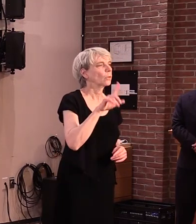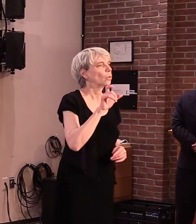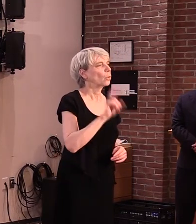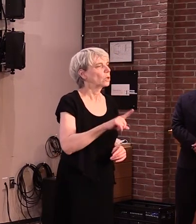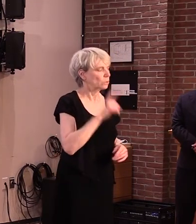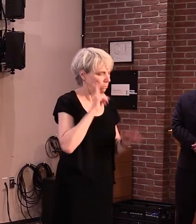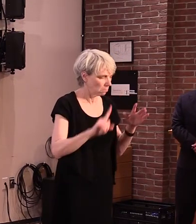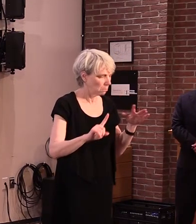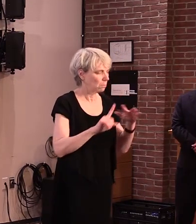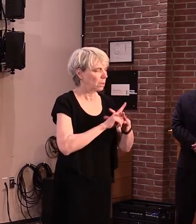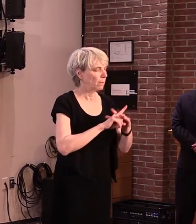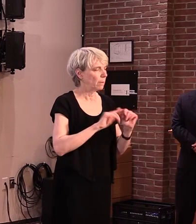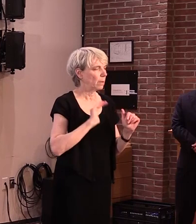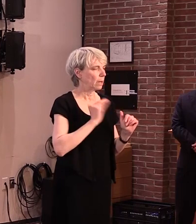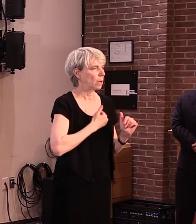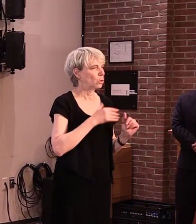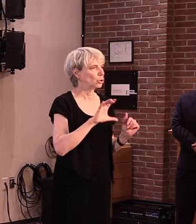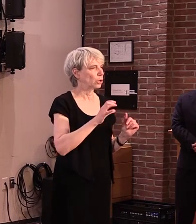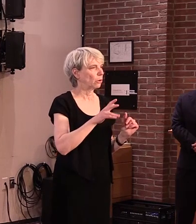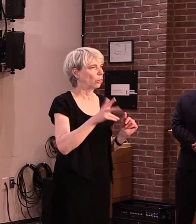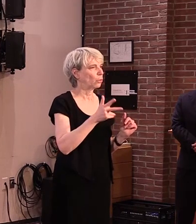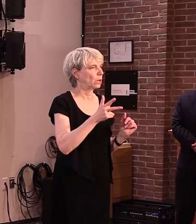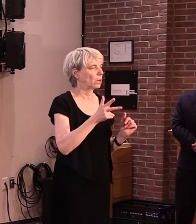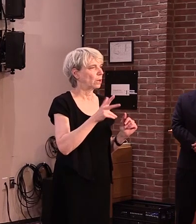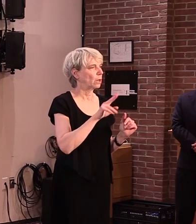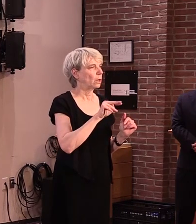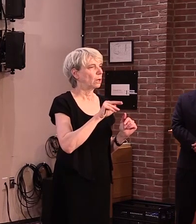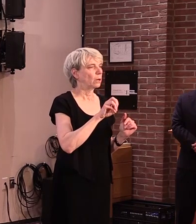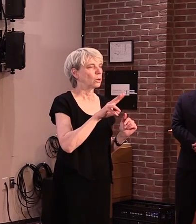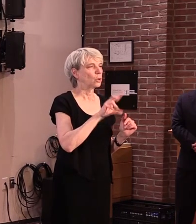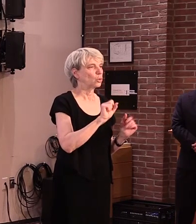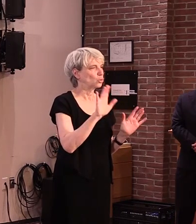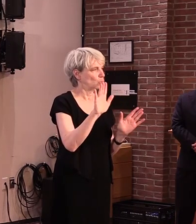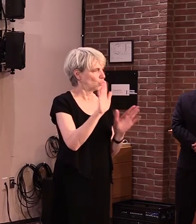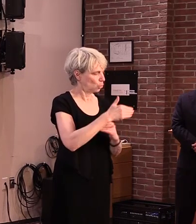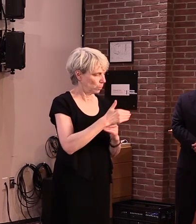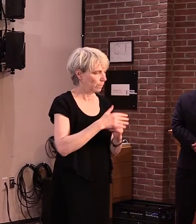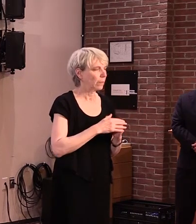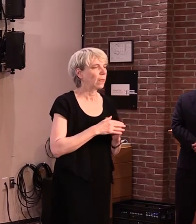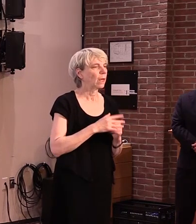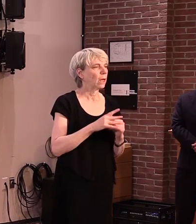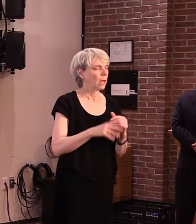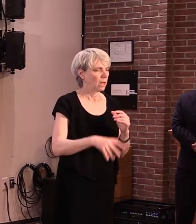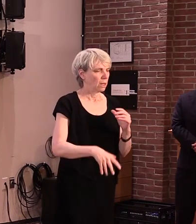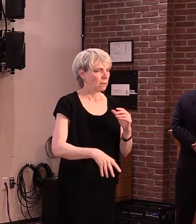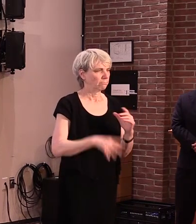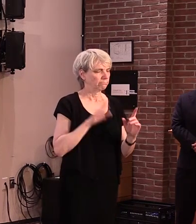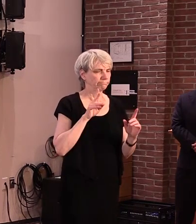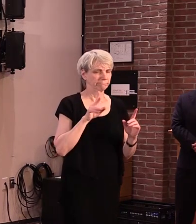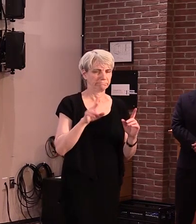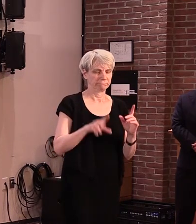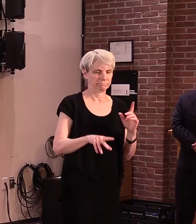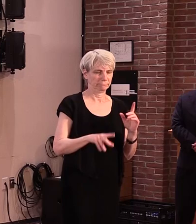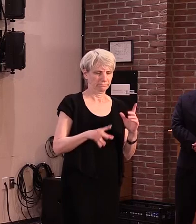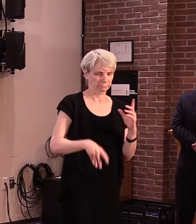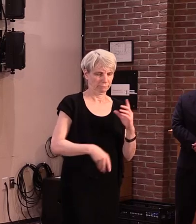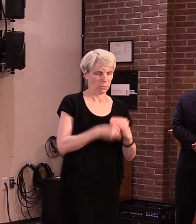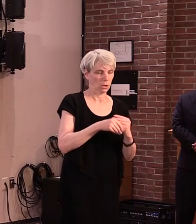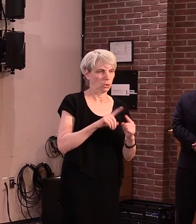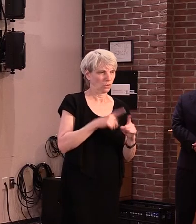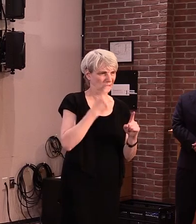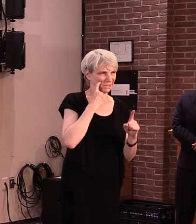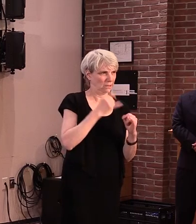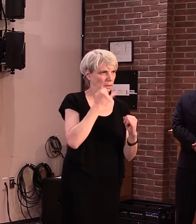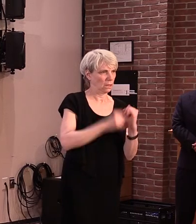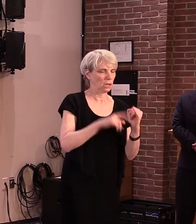Governor, and the question is regarding, I'm dovetailing the last questioner, regarding schools